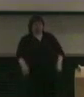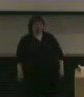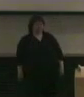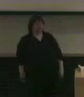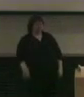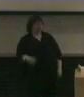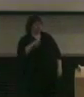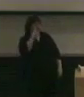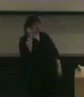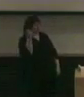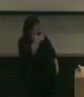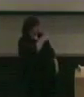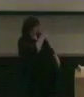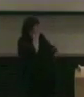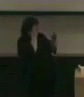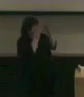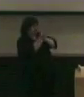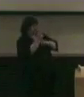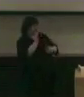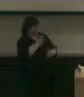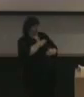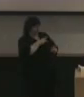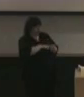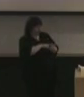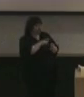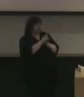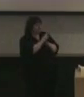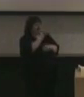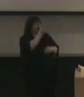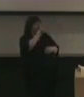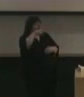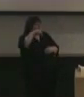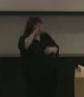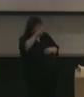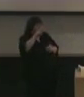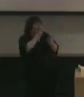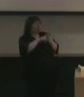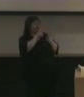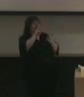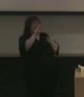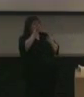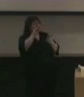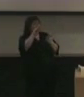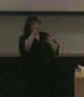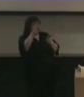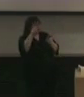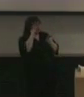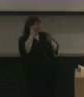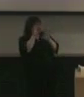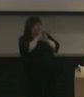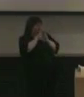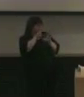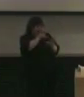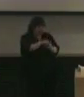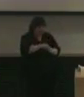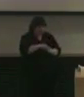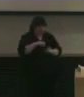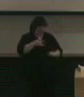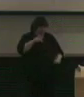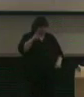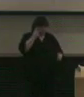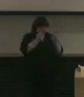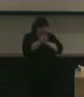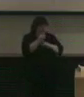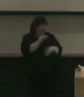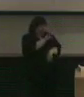is, do you foresee us as nurses using like iPad or Kindle with those pictures and in the